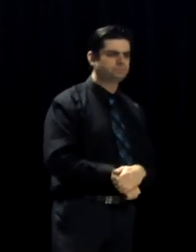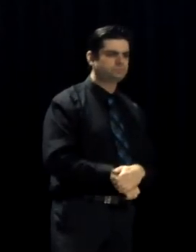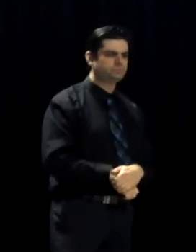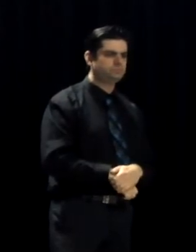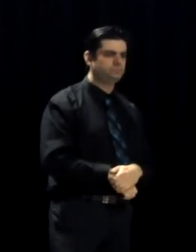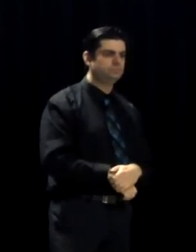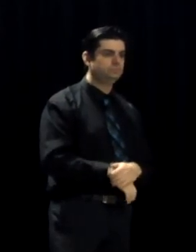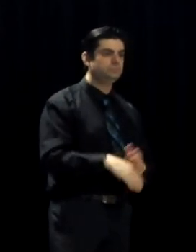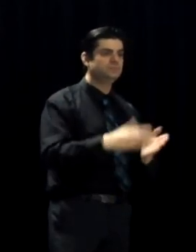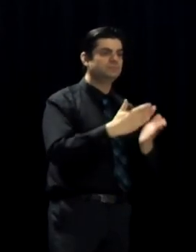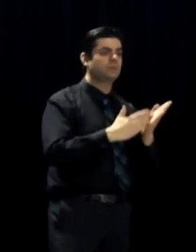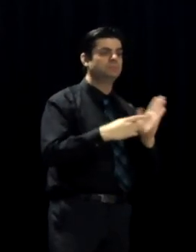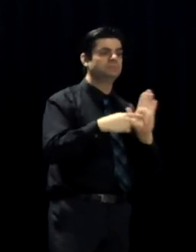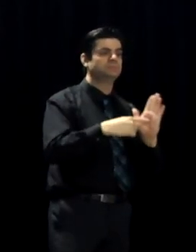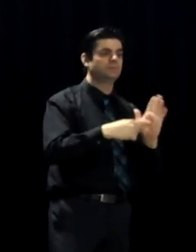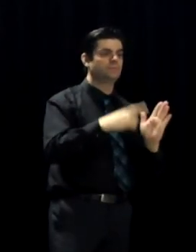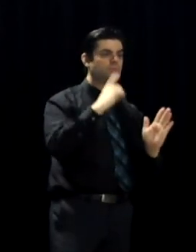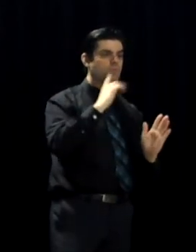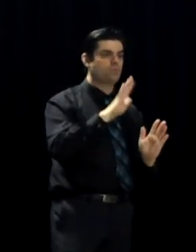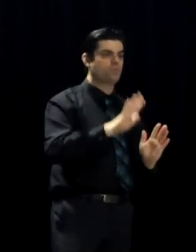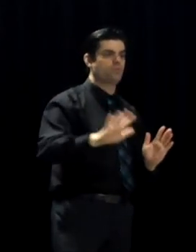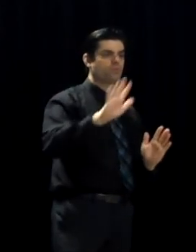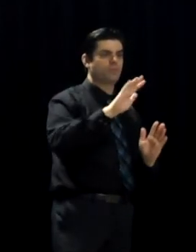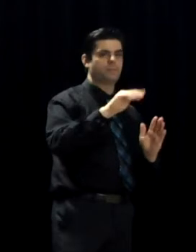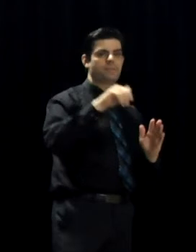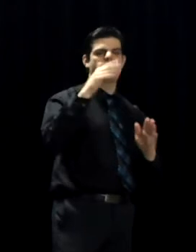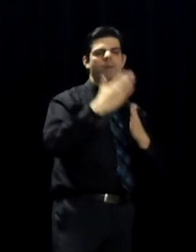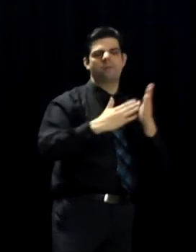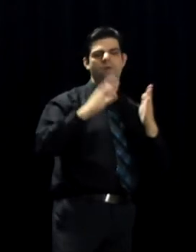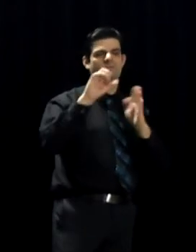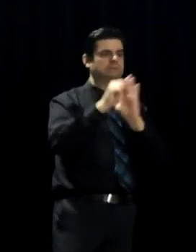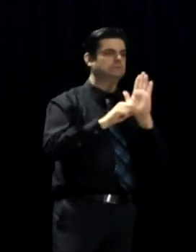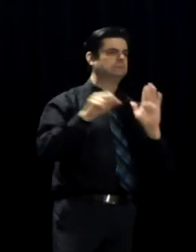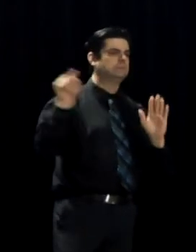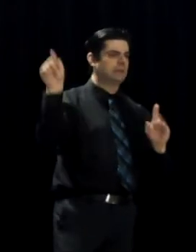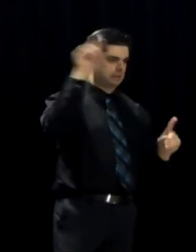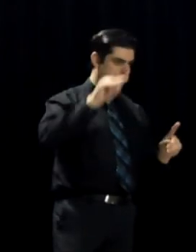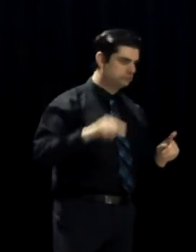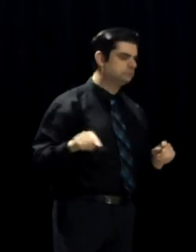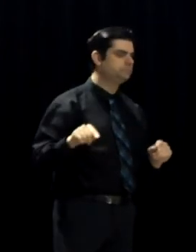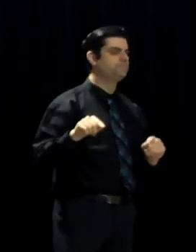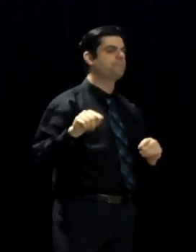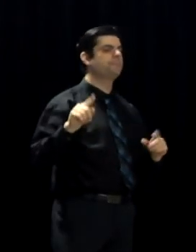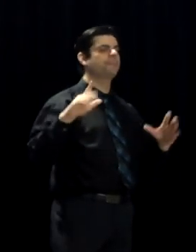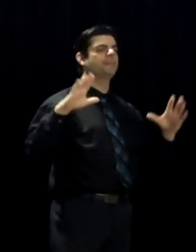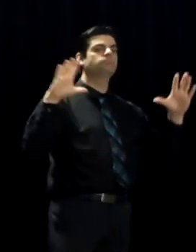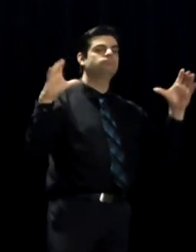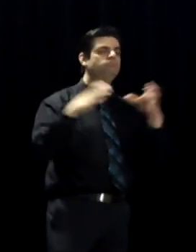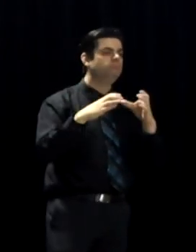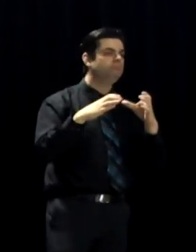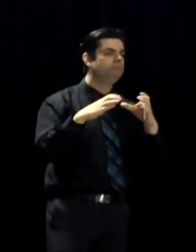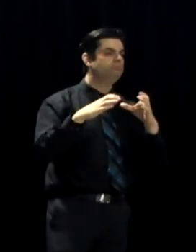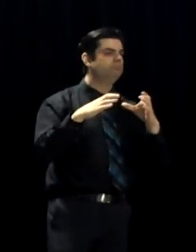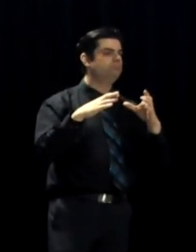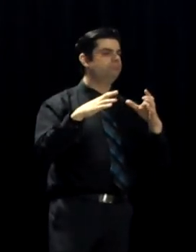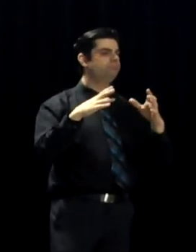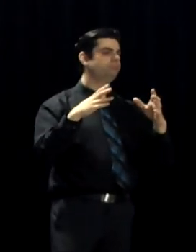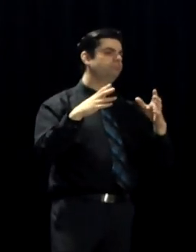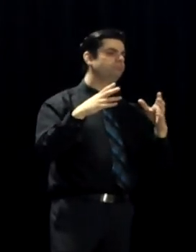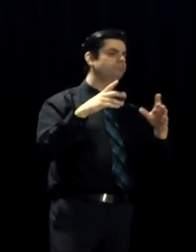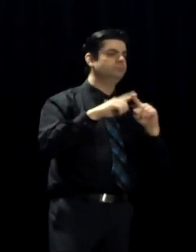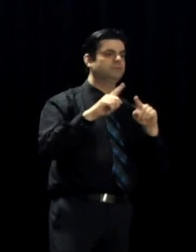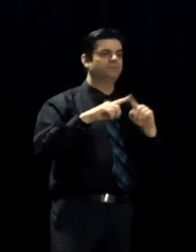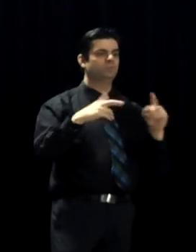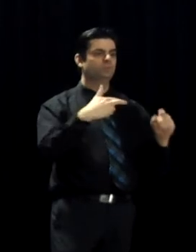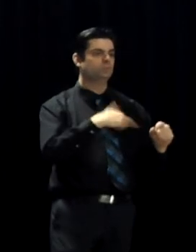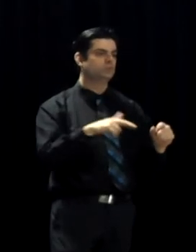there was gatherings, and you think of Patient Zero in Westchester County, how various religious gatherings